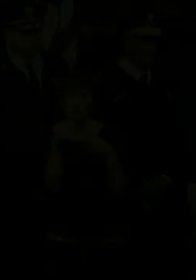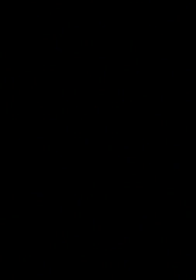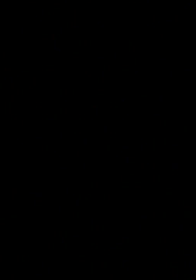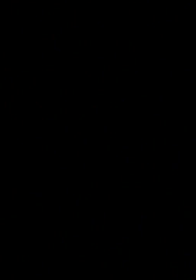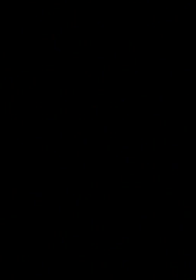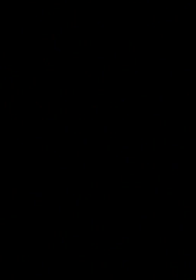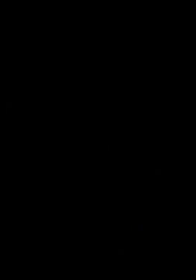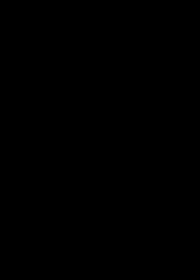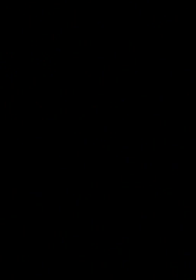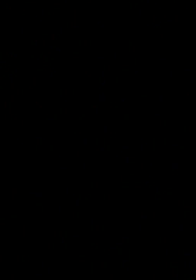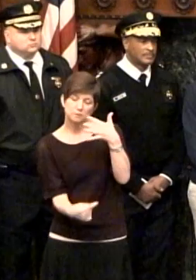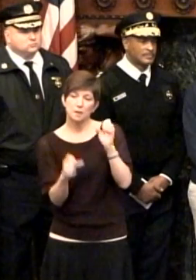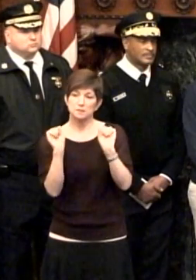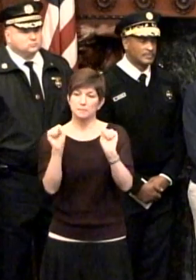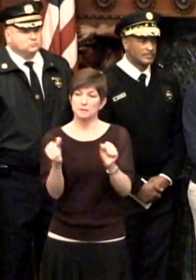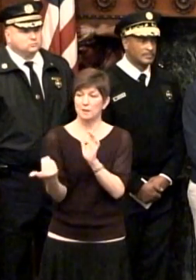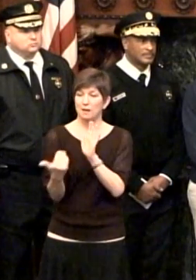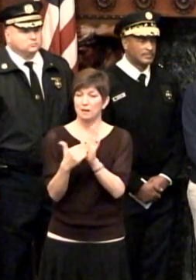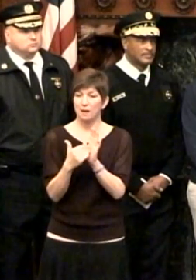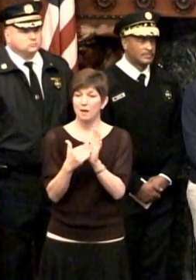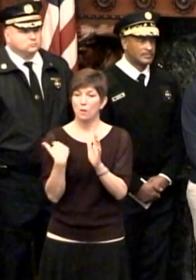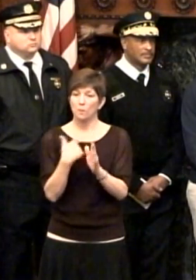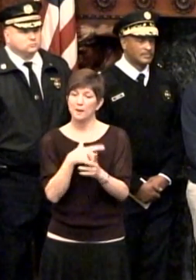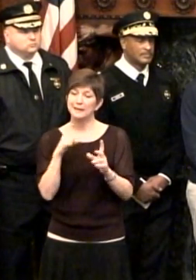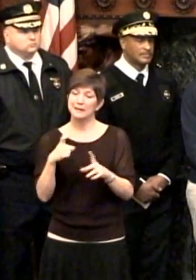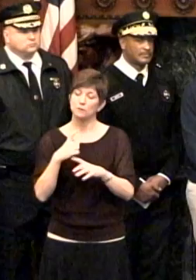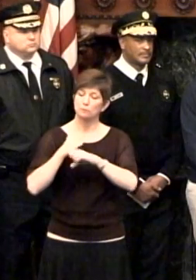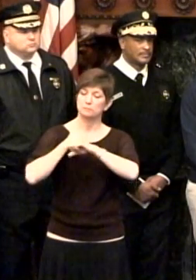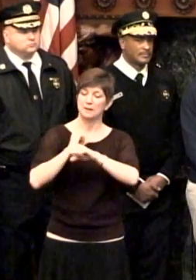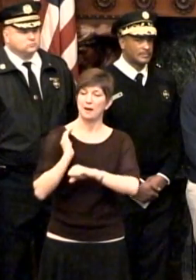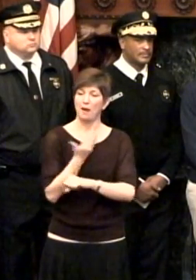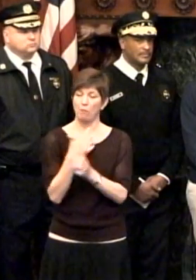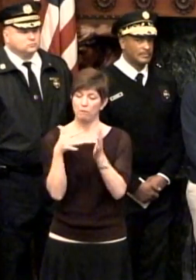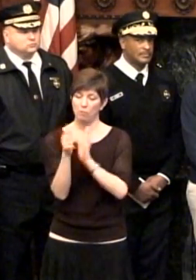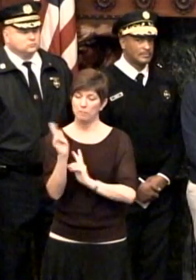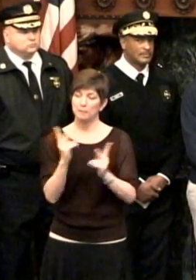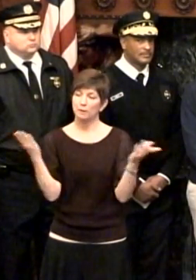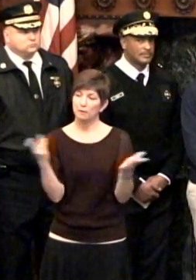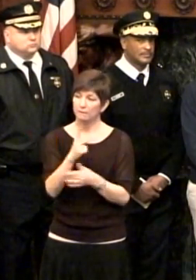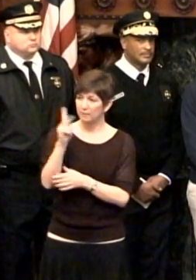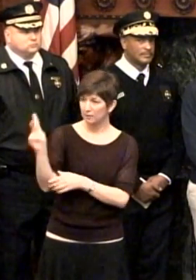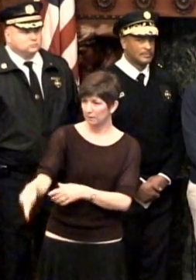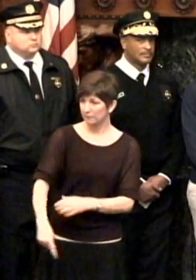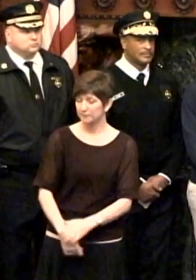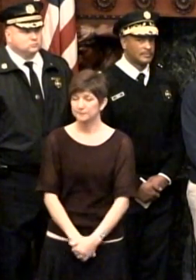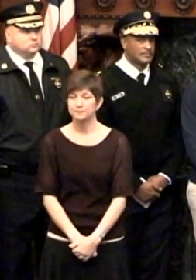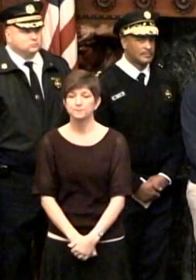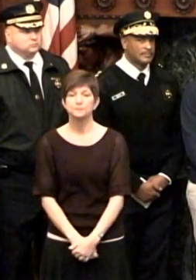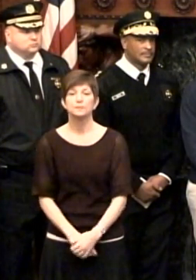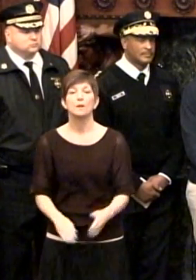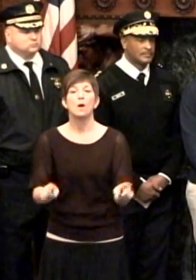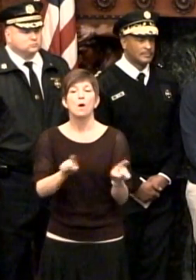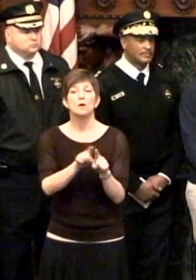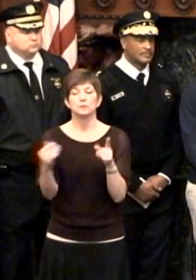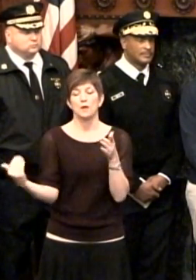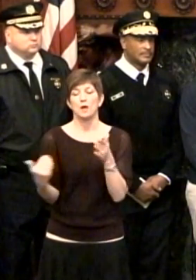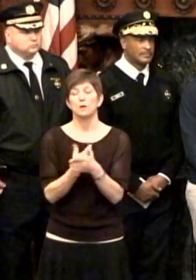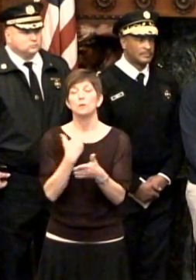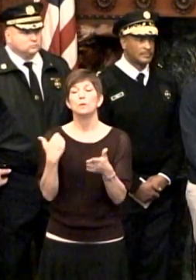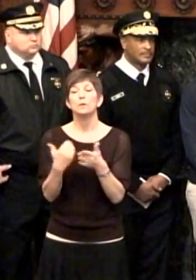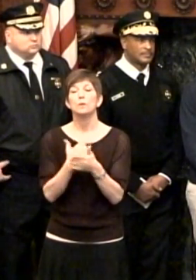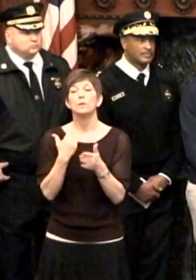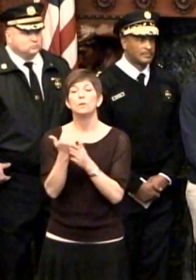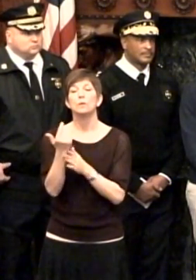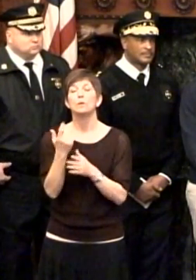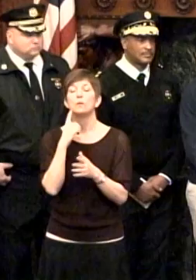information as possible. Again, let us look out for our vulnerable here in Philadelphia. There is a new ordinance in the city of